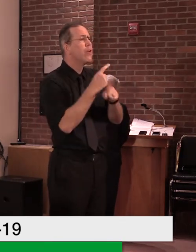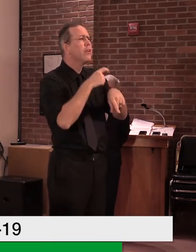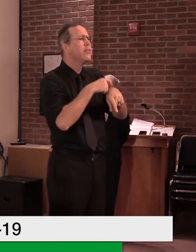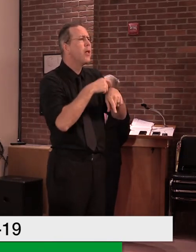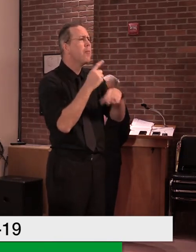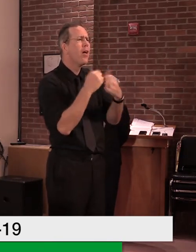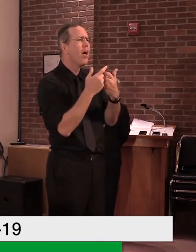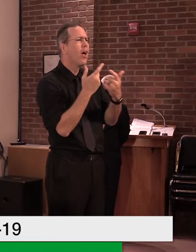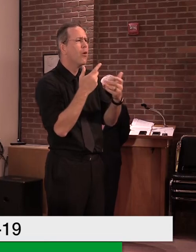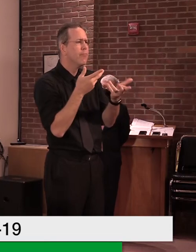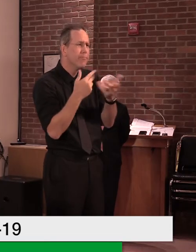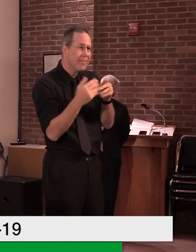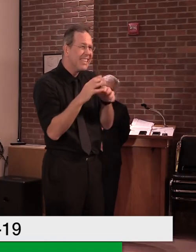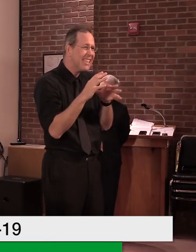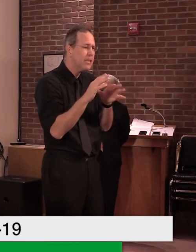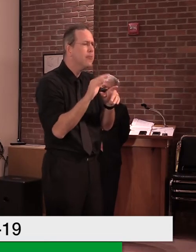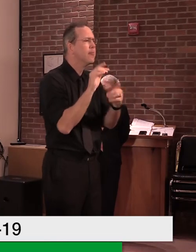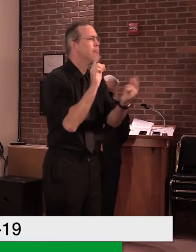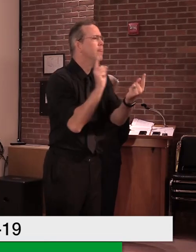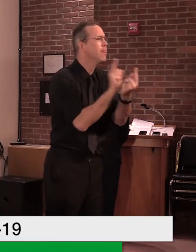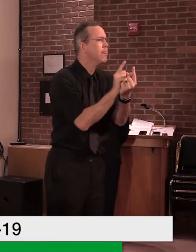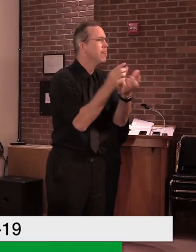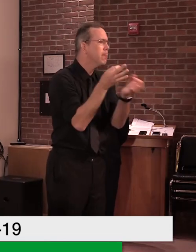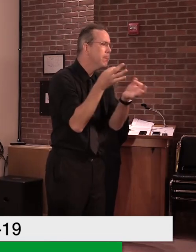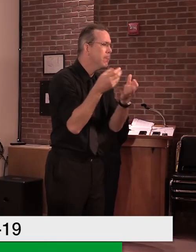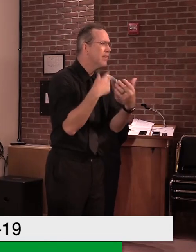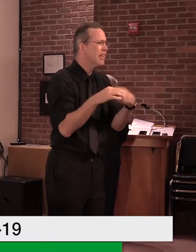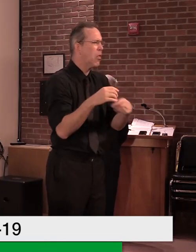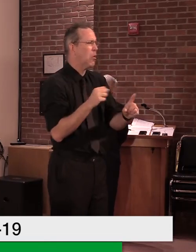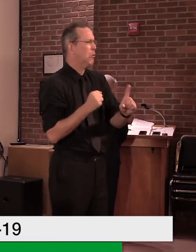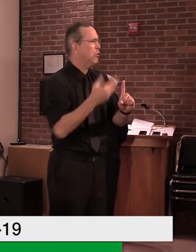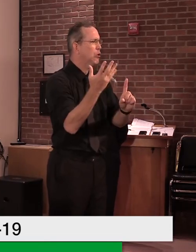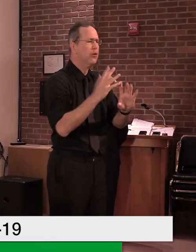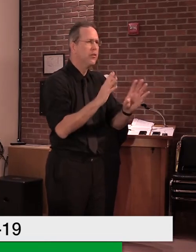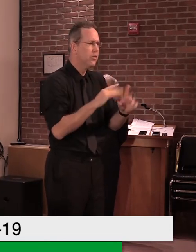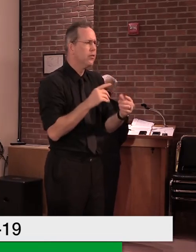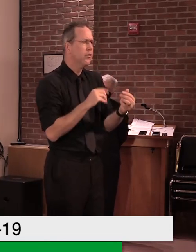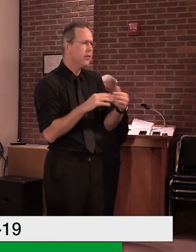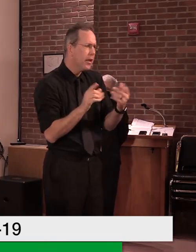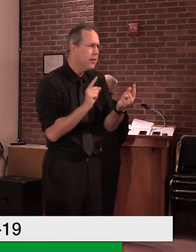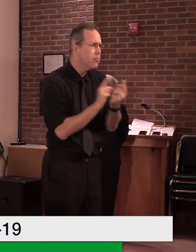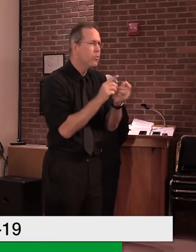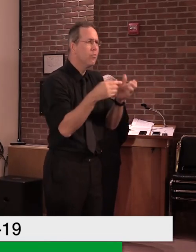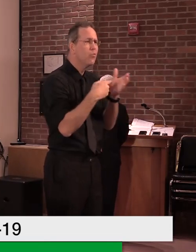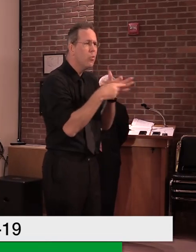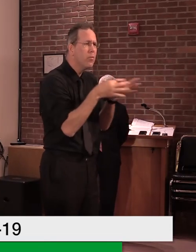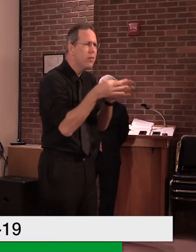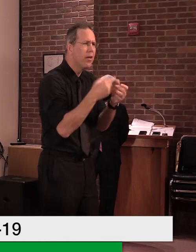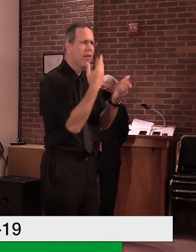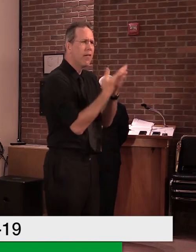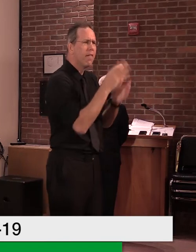more science, more education, as well as making this mandatory, I think we'll get a little bit